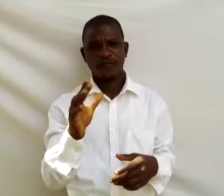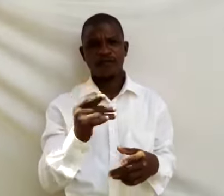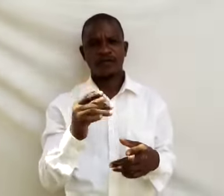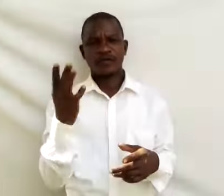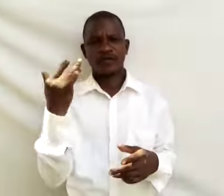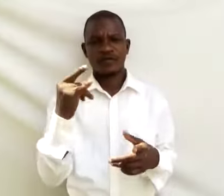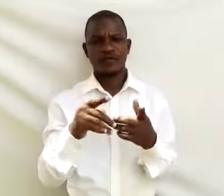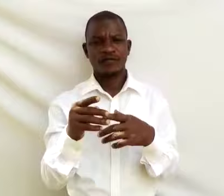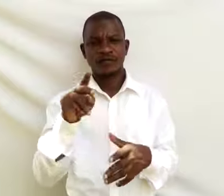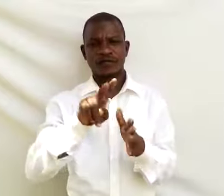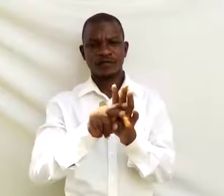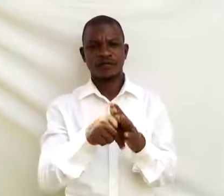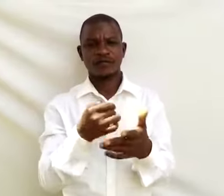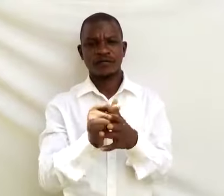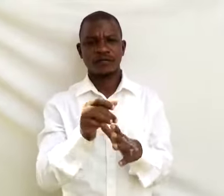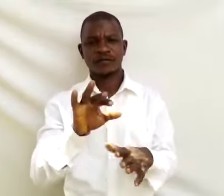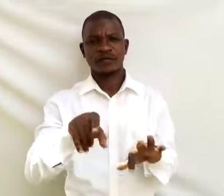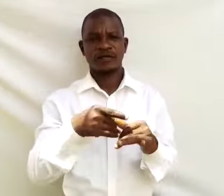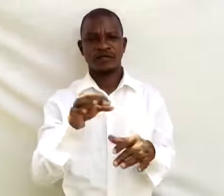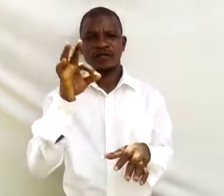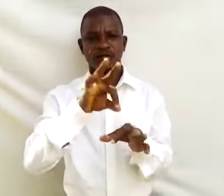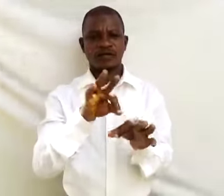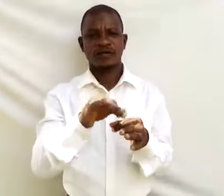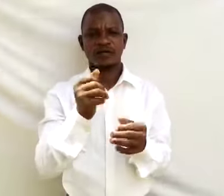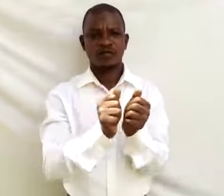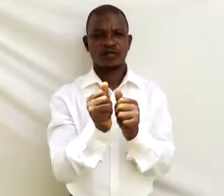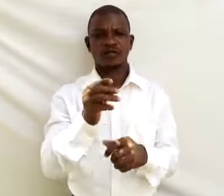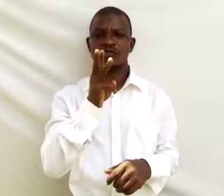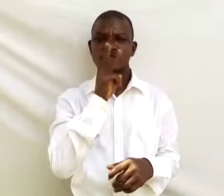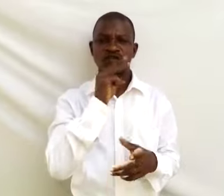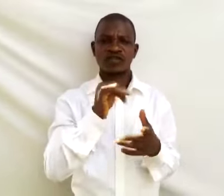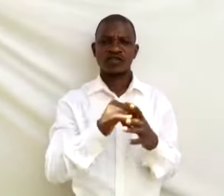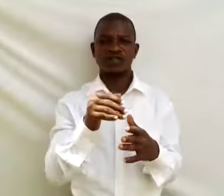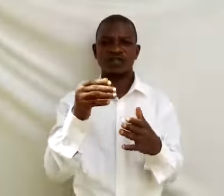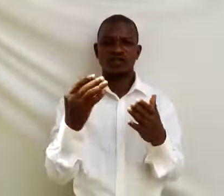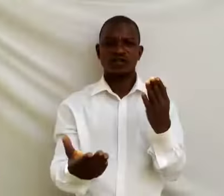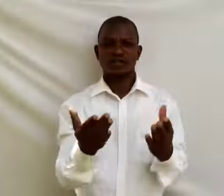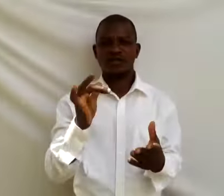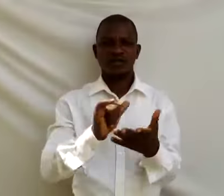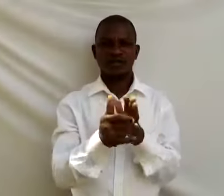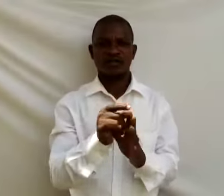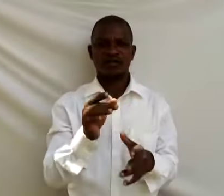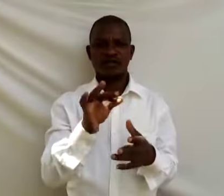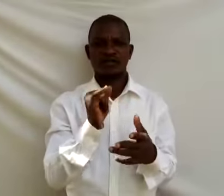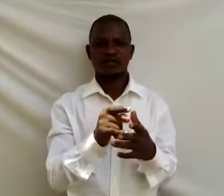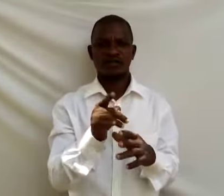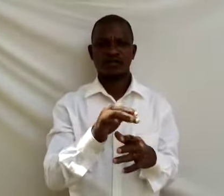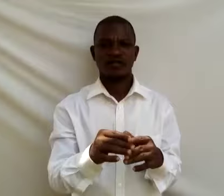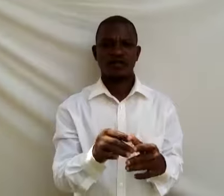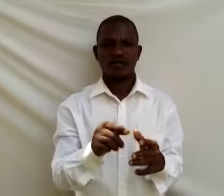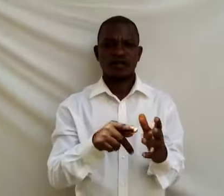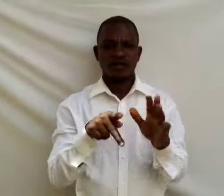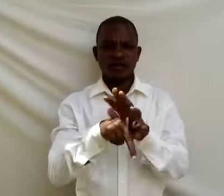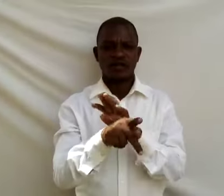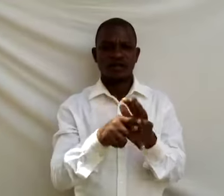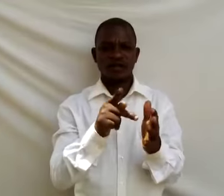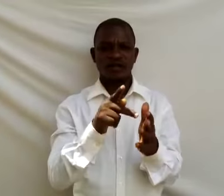saucepan half filled with water. Measure out your nutrient broth and keep it covered in a